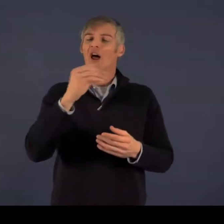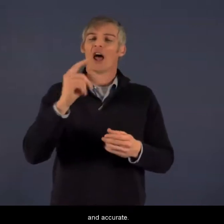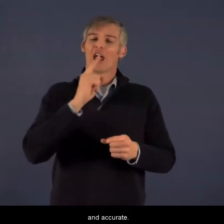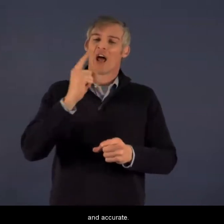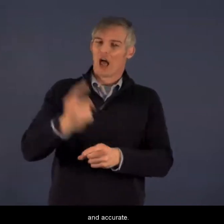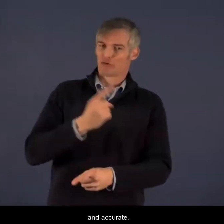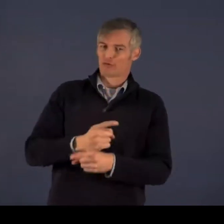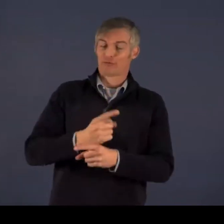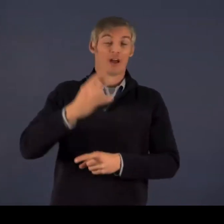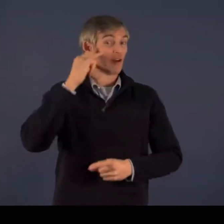and accurate.